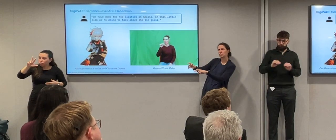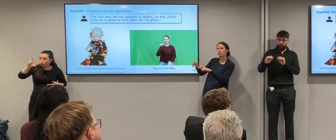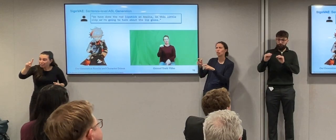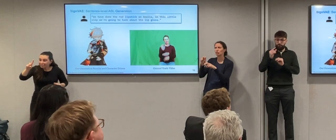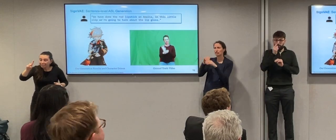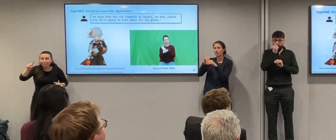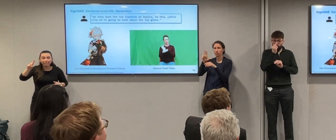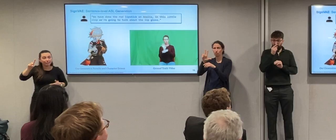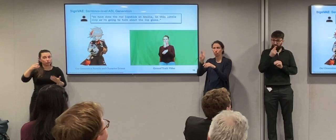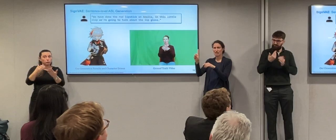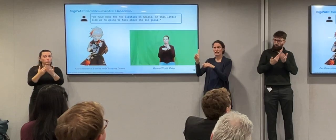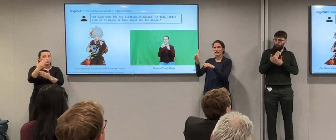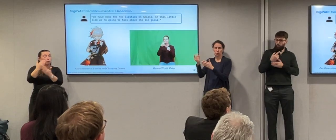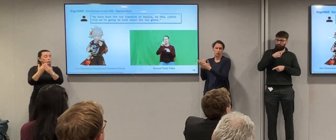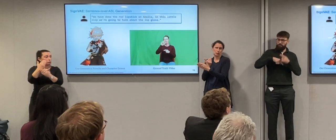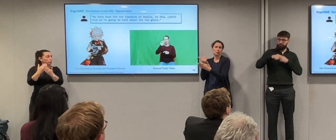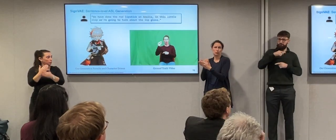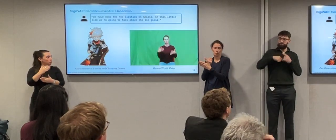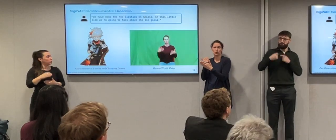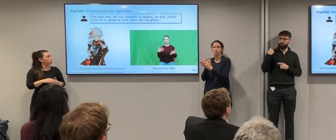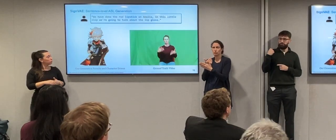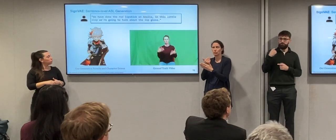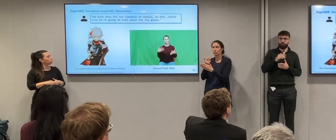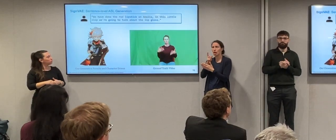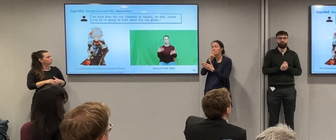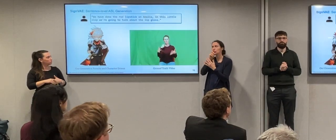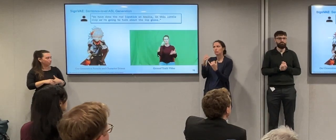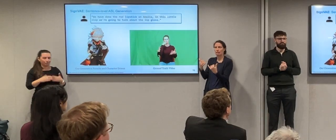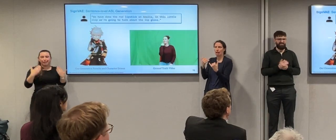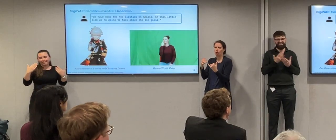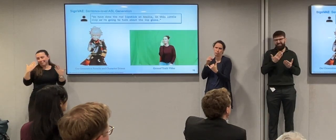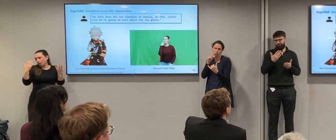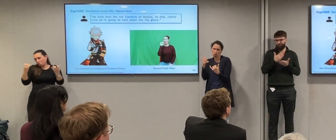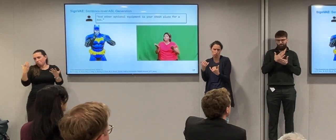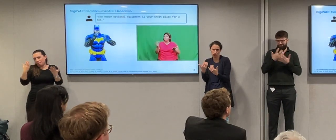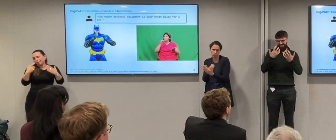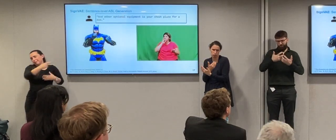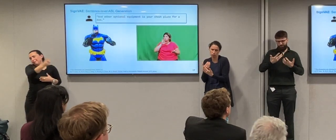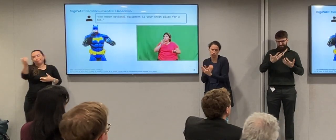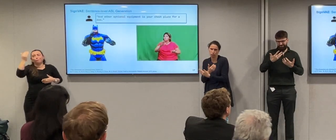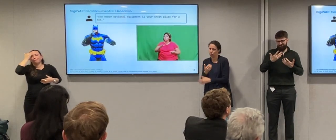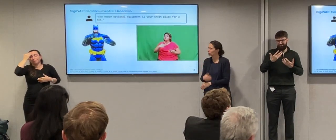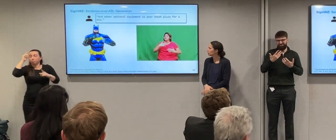was quite new when we did it, and I'm sure now it is not.